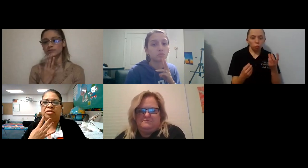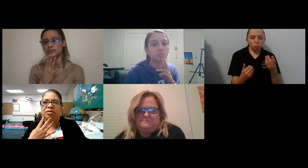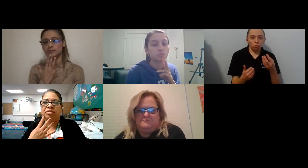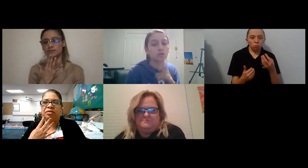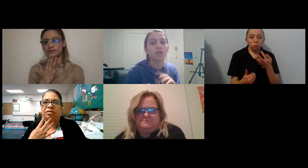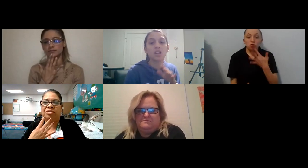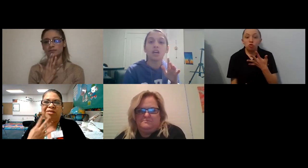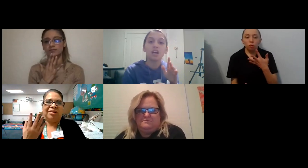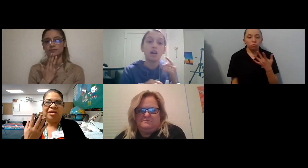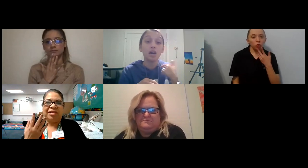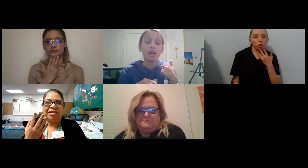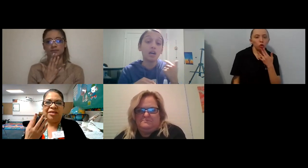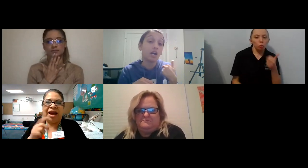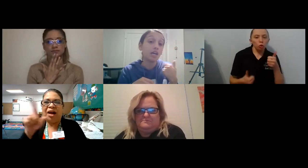color?